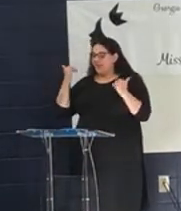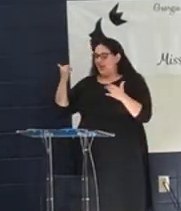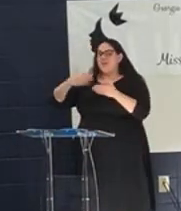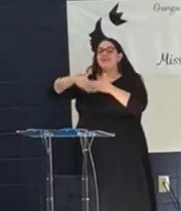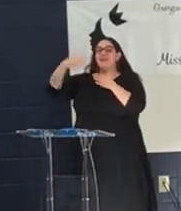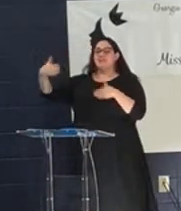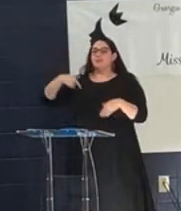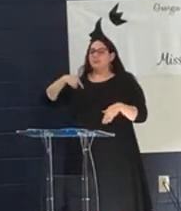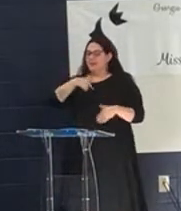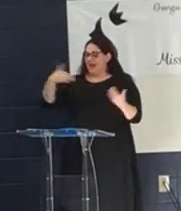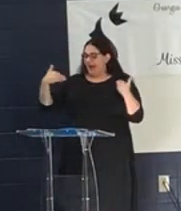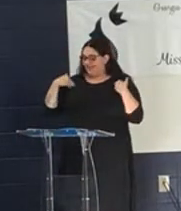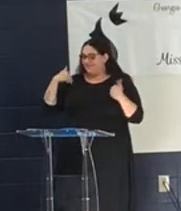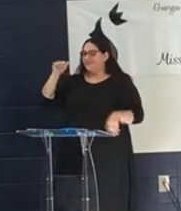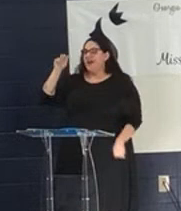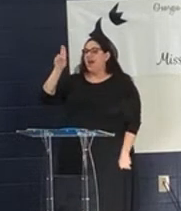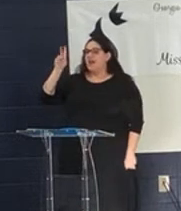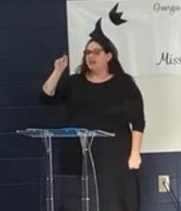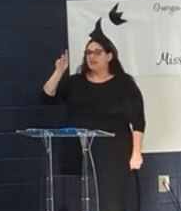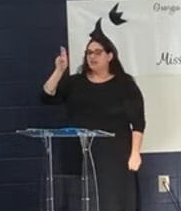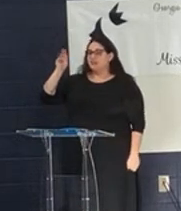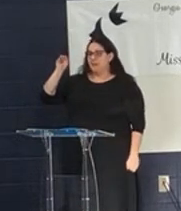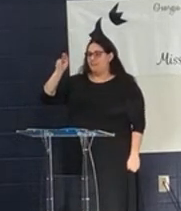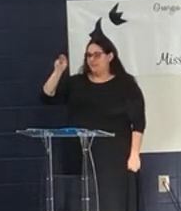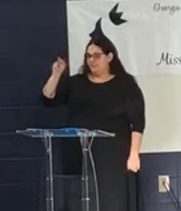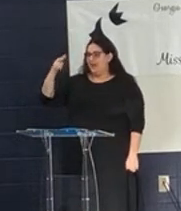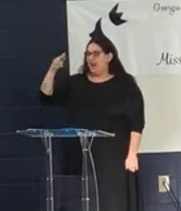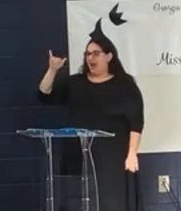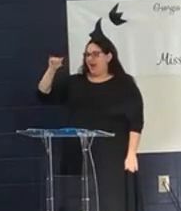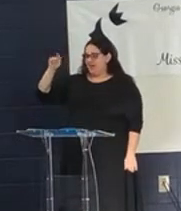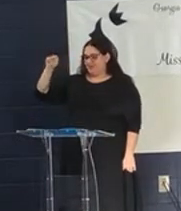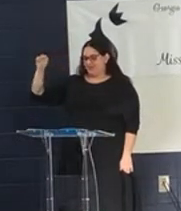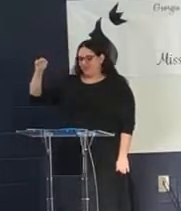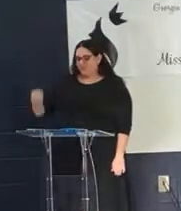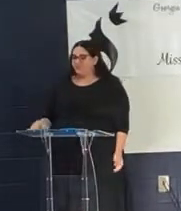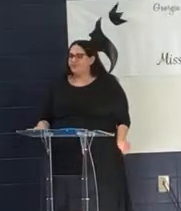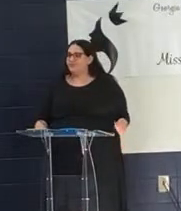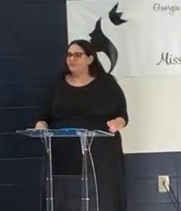That was wonderful. Our next contestant that we have is Autumn Hyatt.